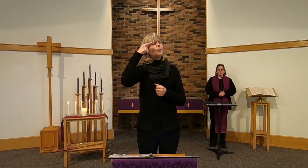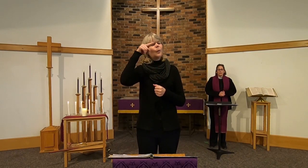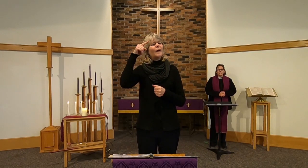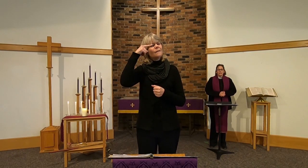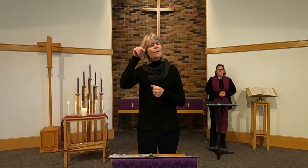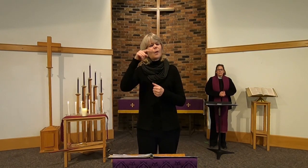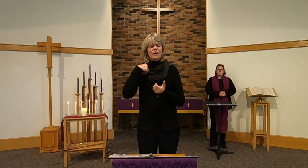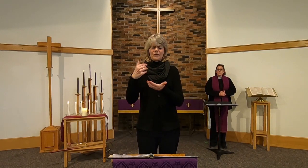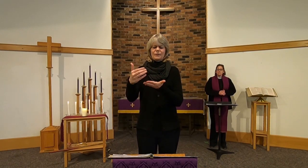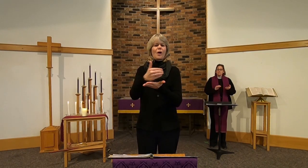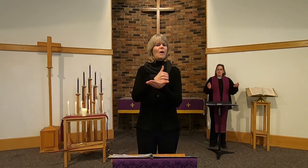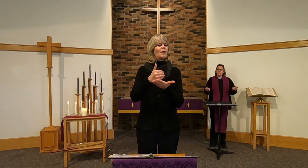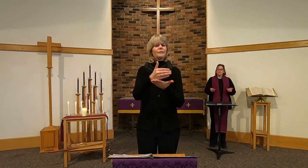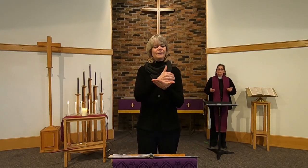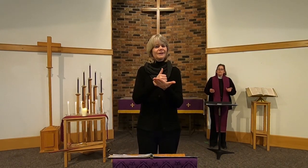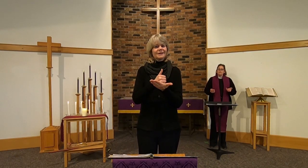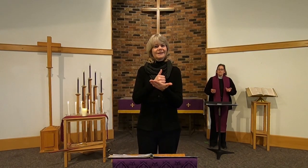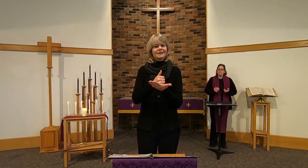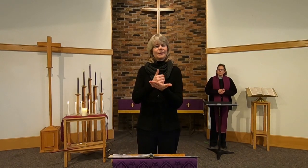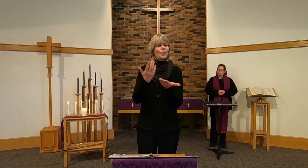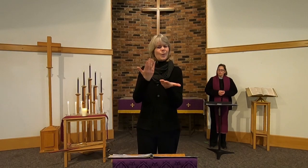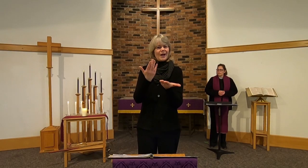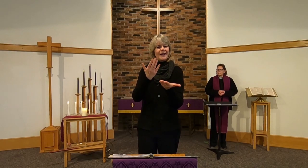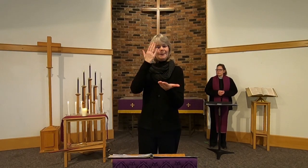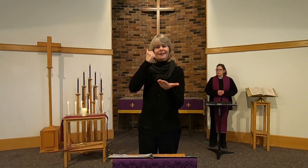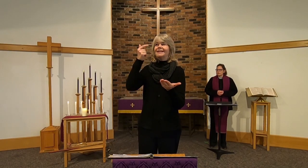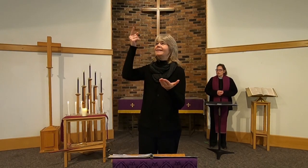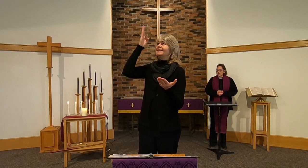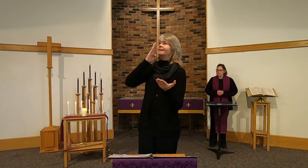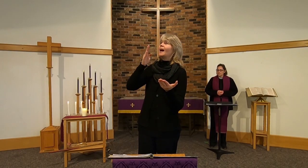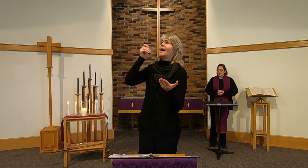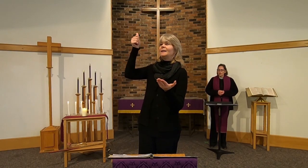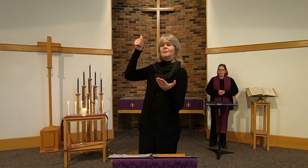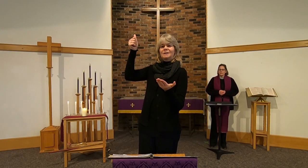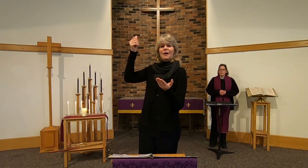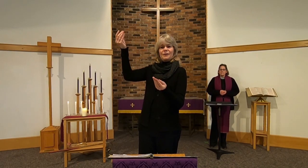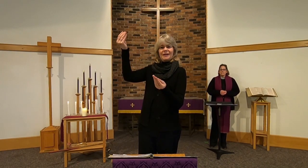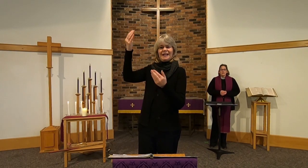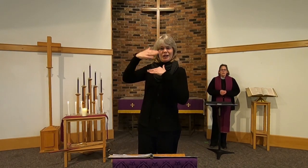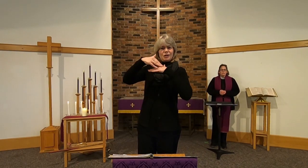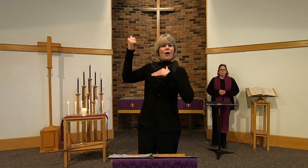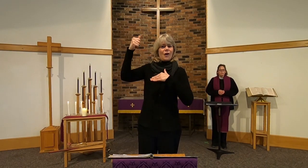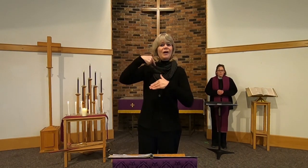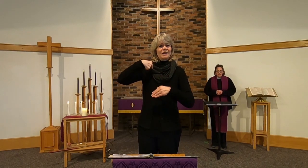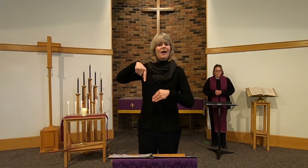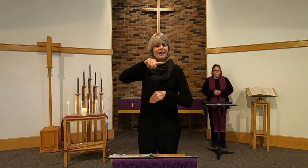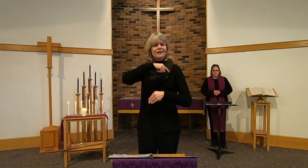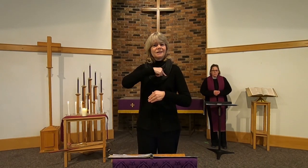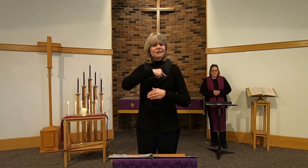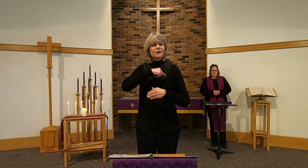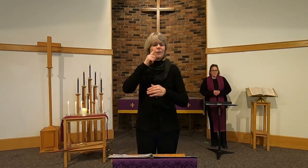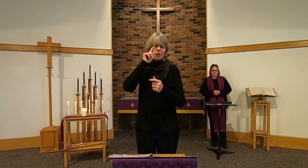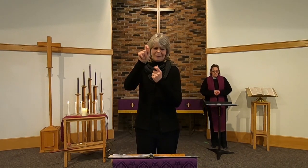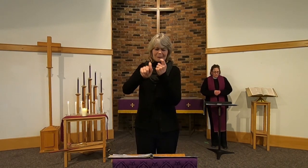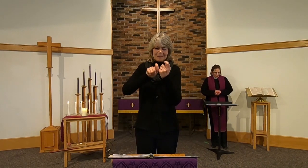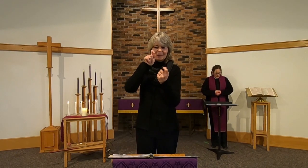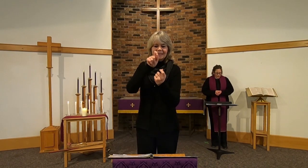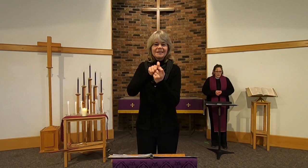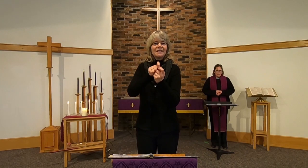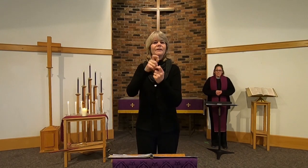an offering is because God has given us a purpose. God has called us for a particular